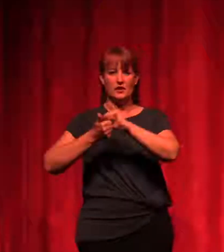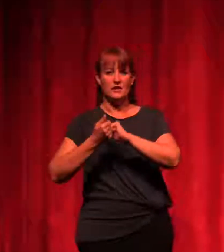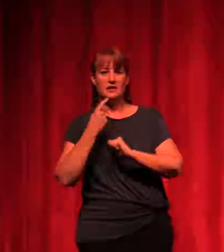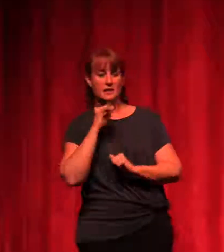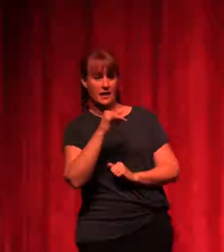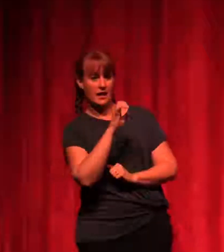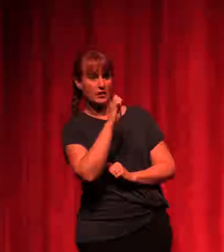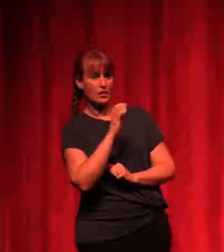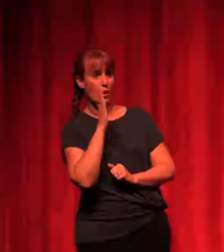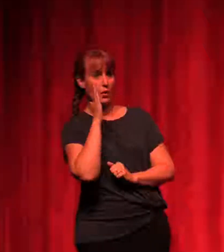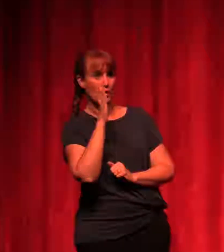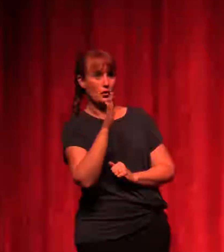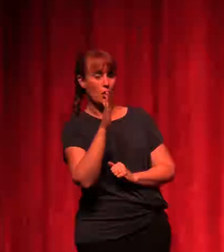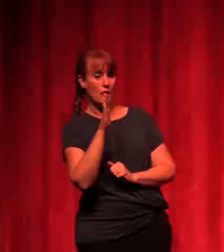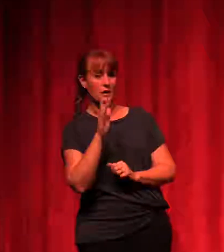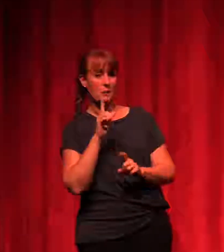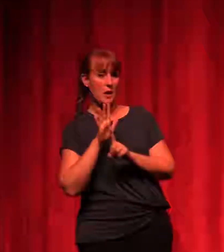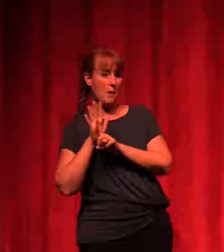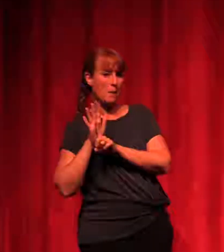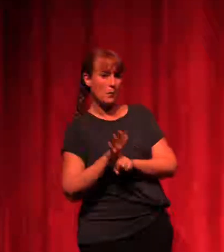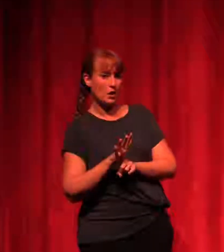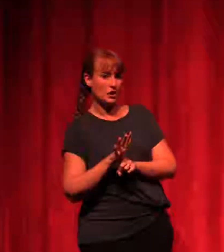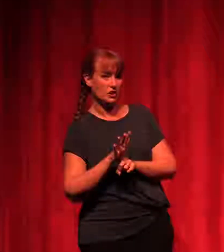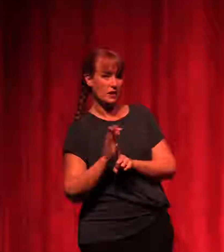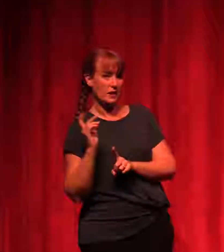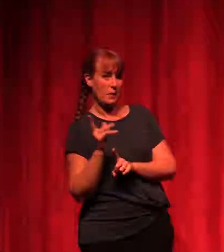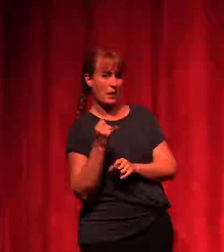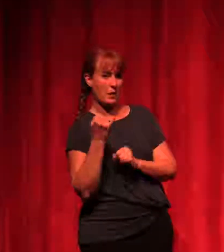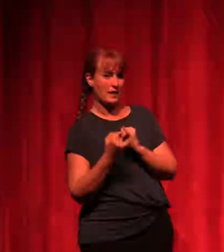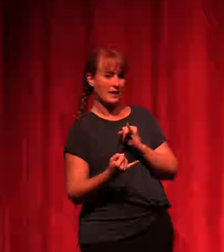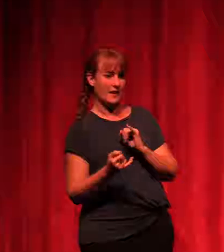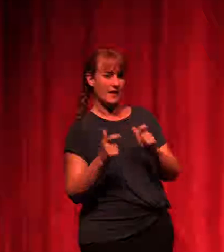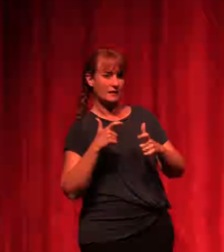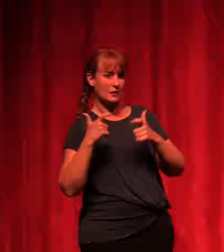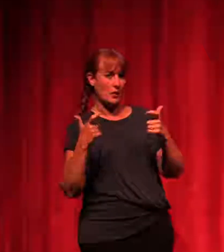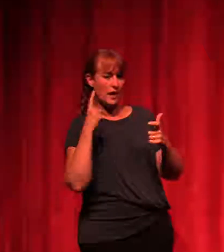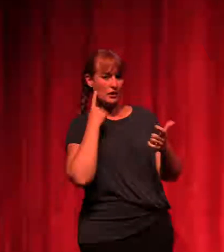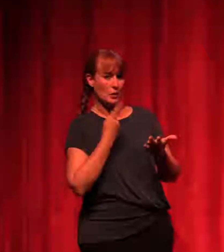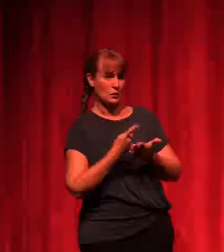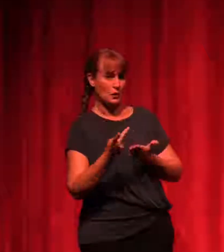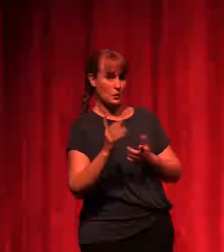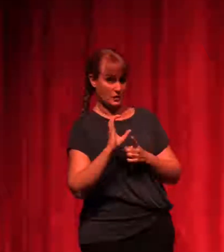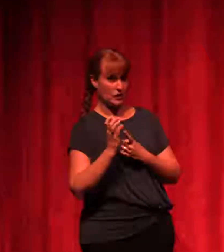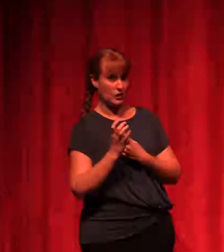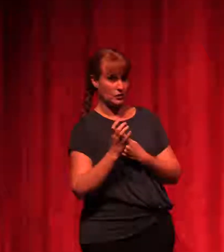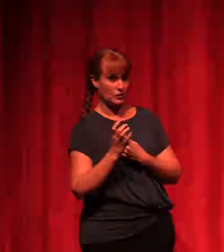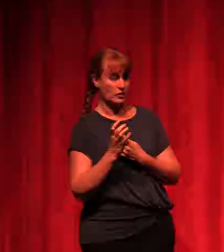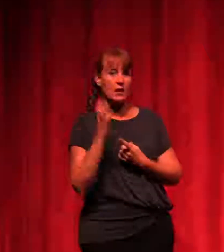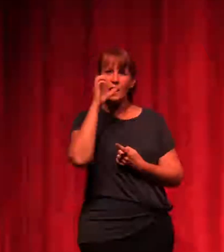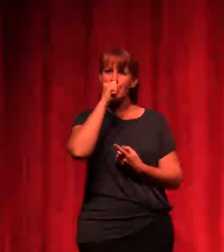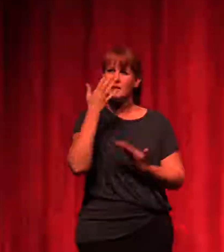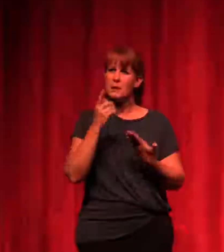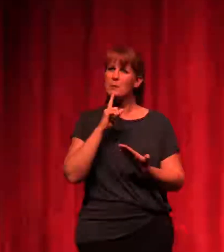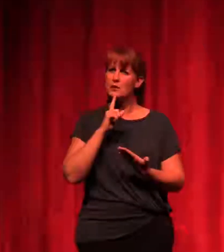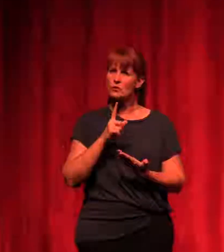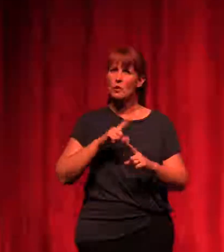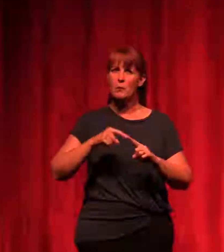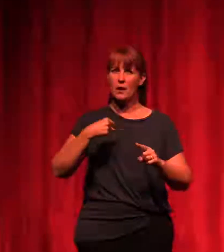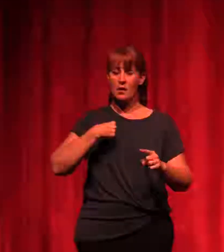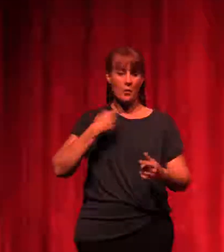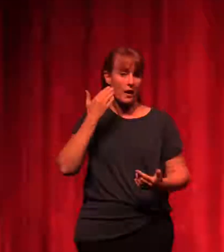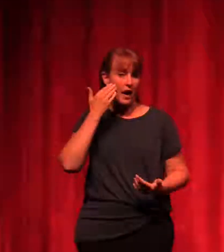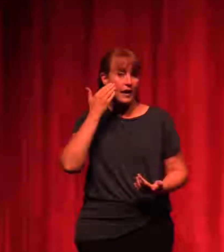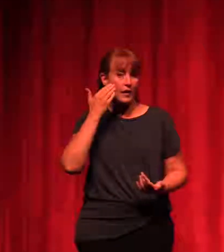about to push back against one of the last great taboos in our culture." And I guess maybe that's true, but what I